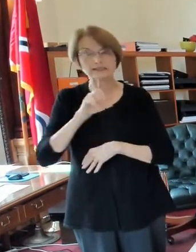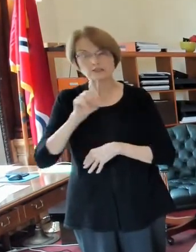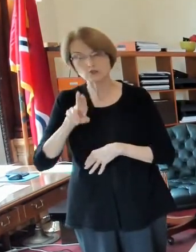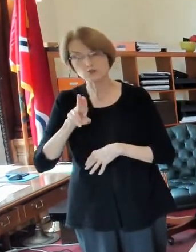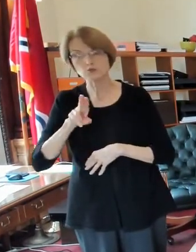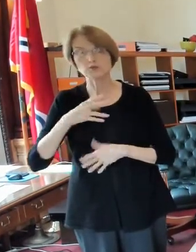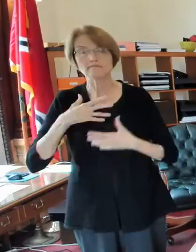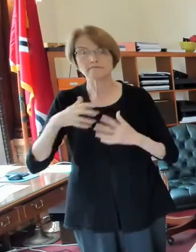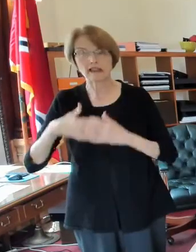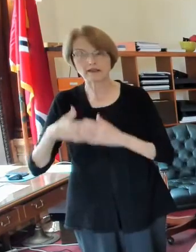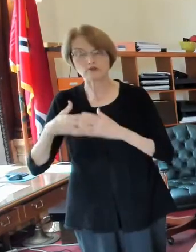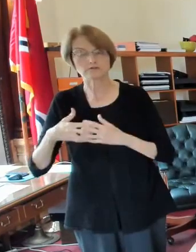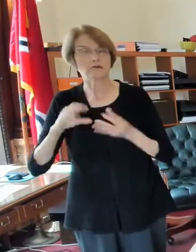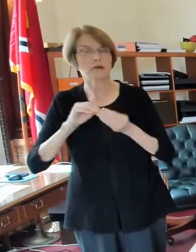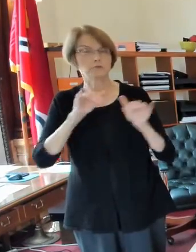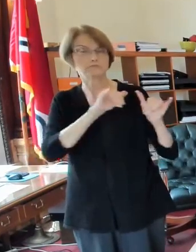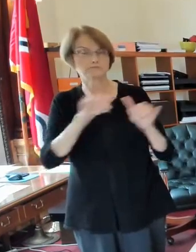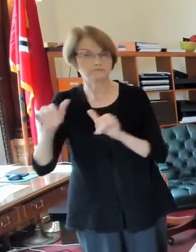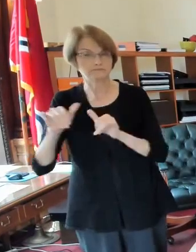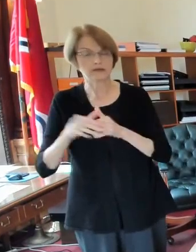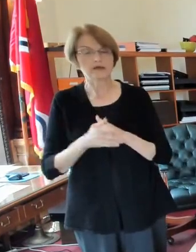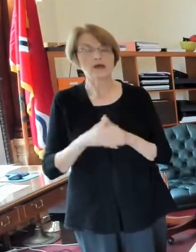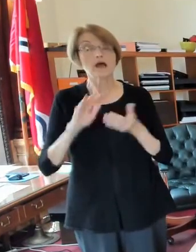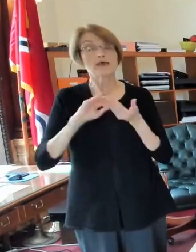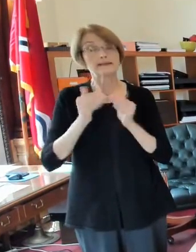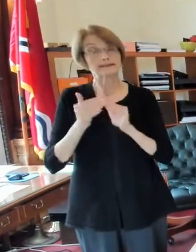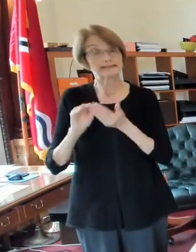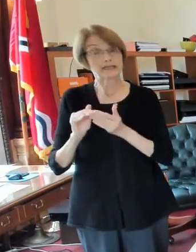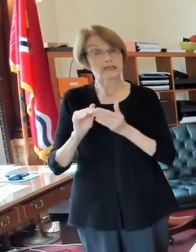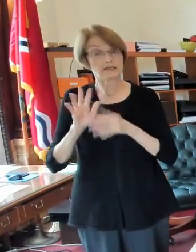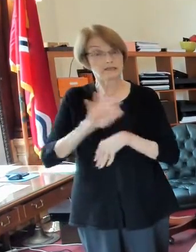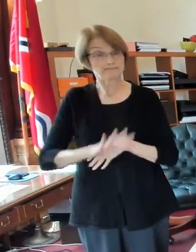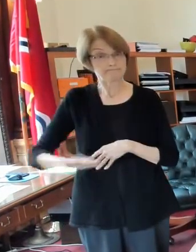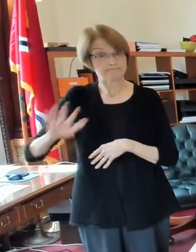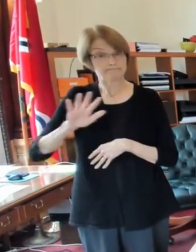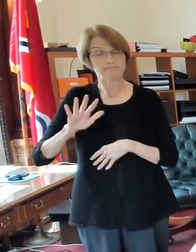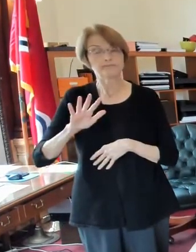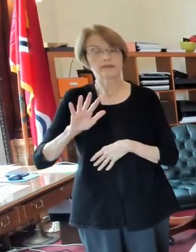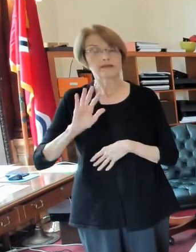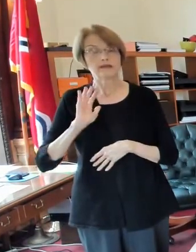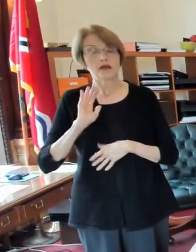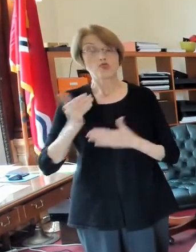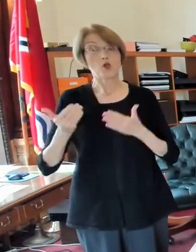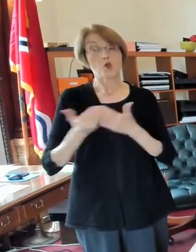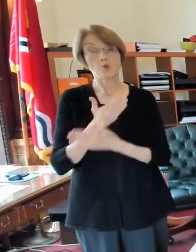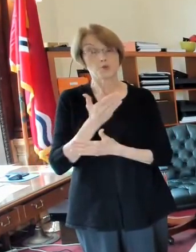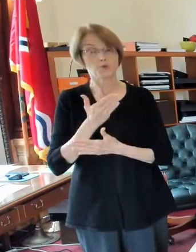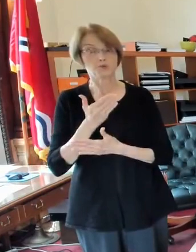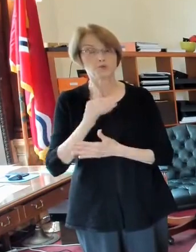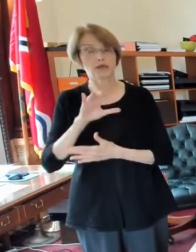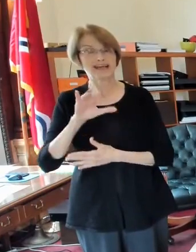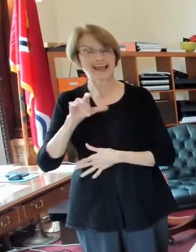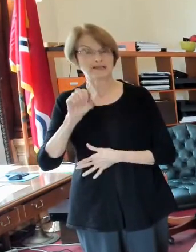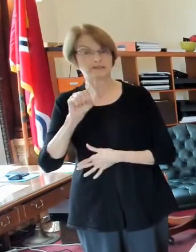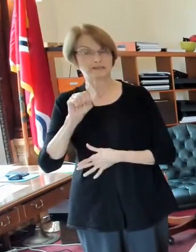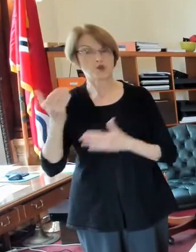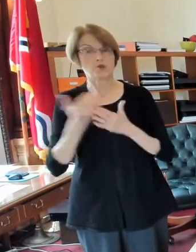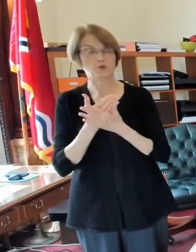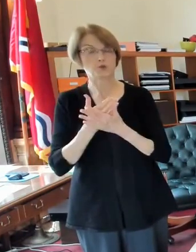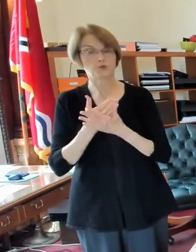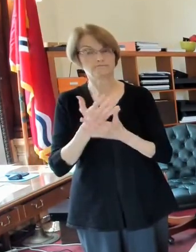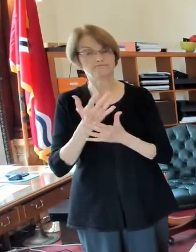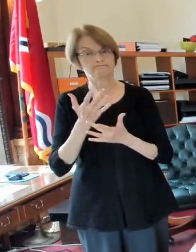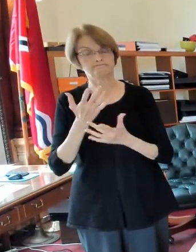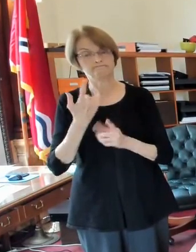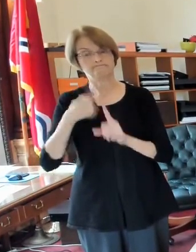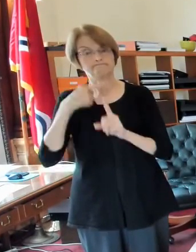and ventilators. For the city, our new cases are pretty